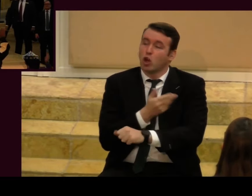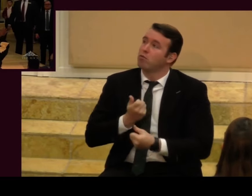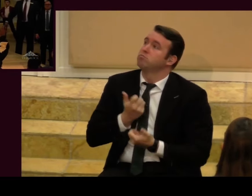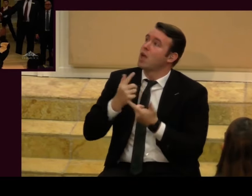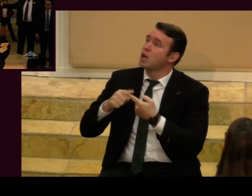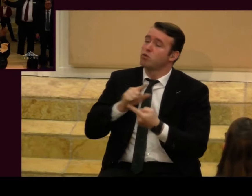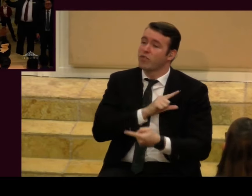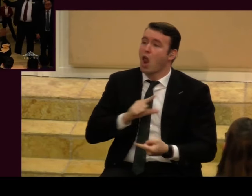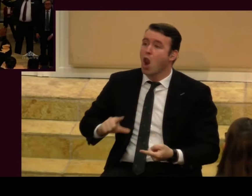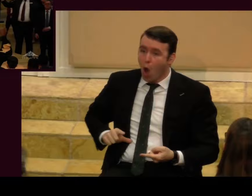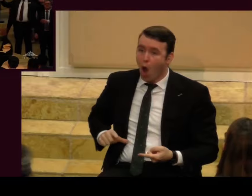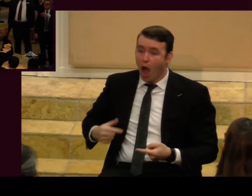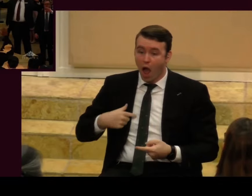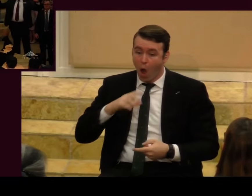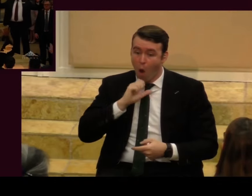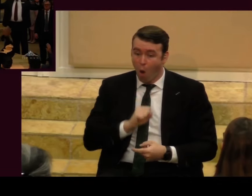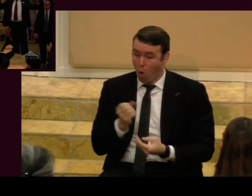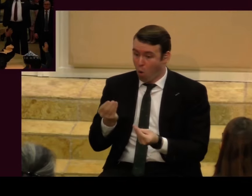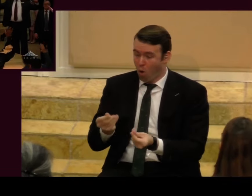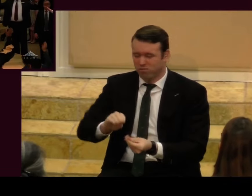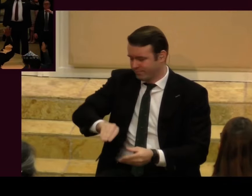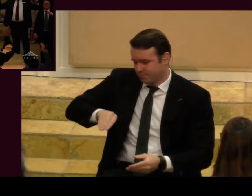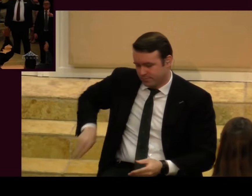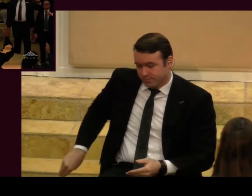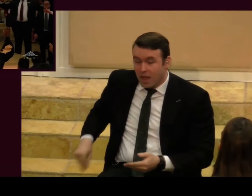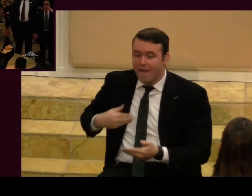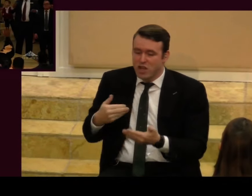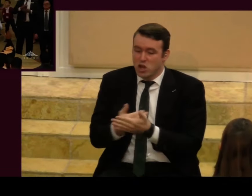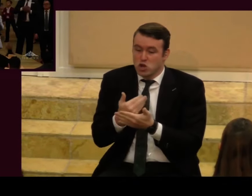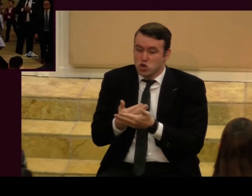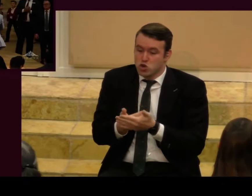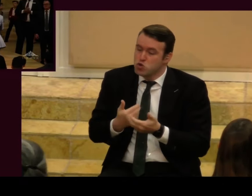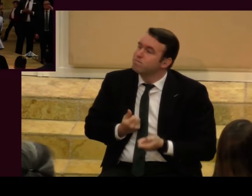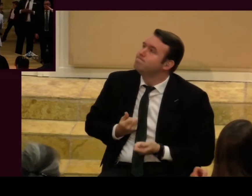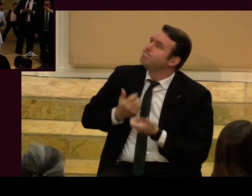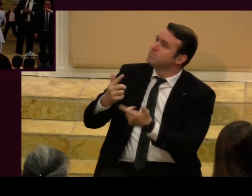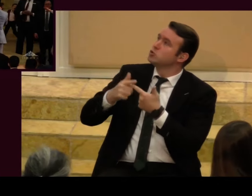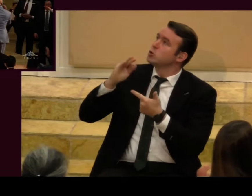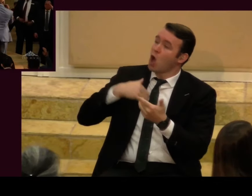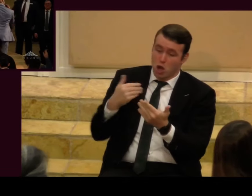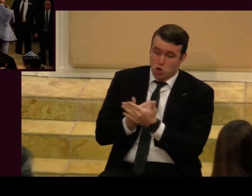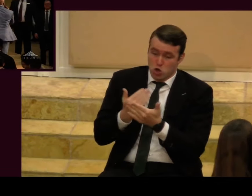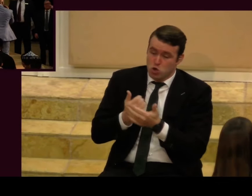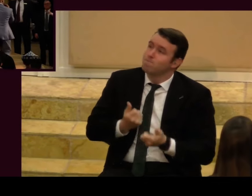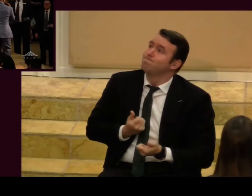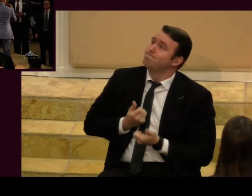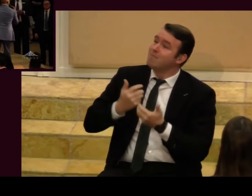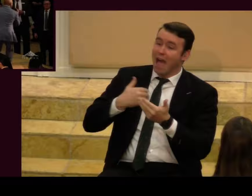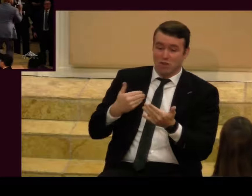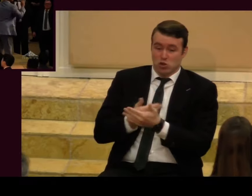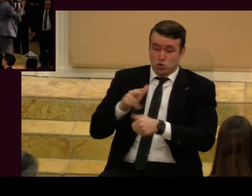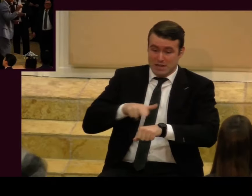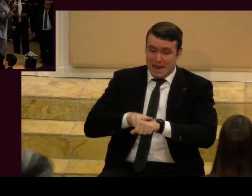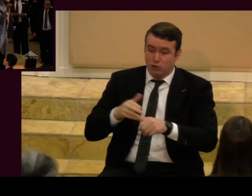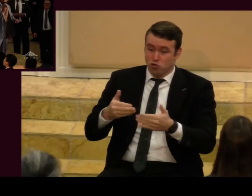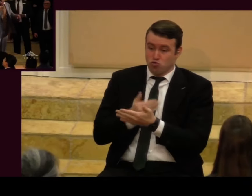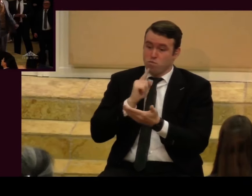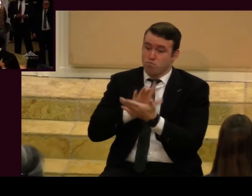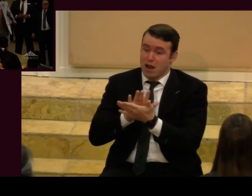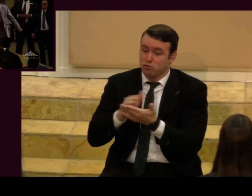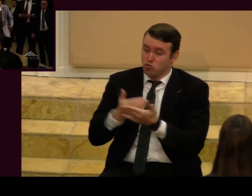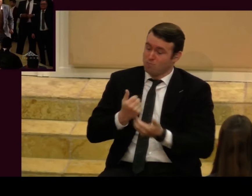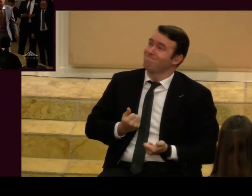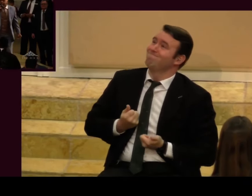unto the Lord. I'm putting away my old song. I got a new step now. I've got a new nature now. I got a